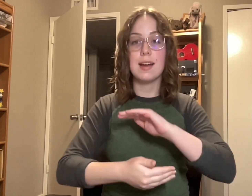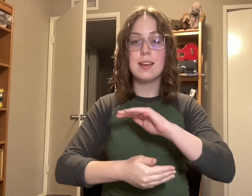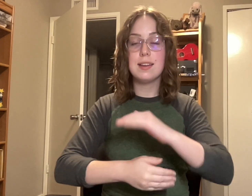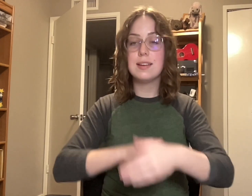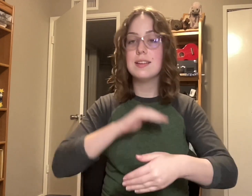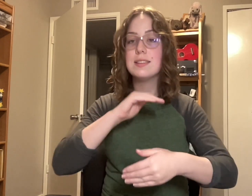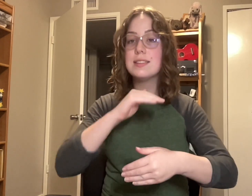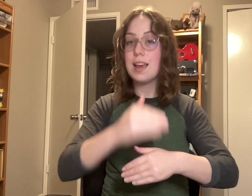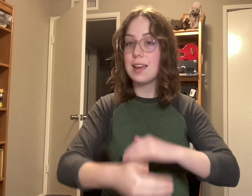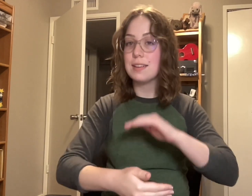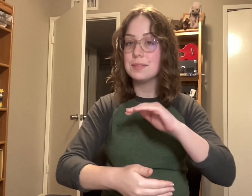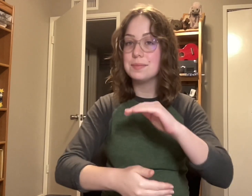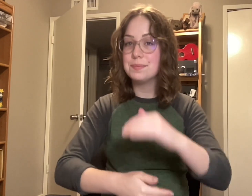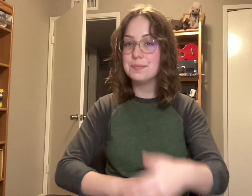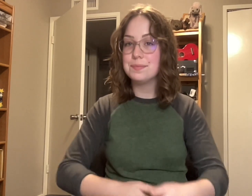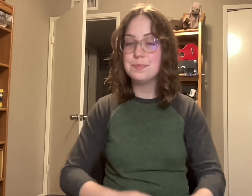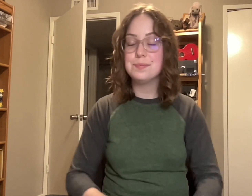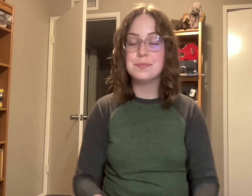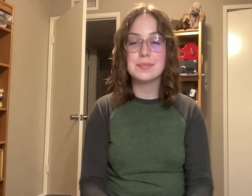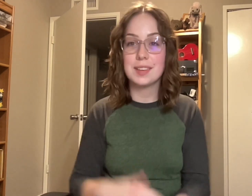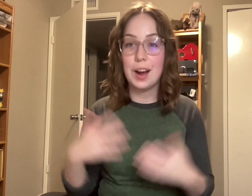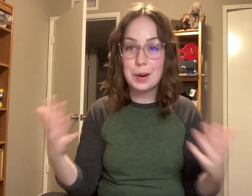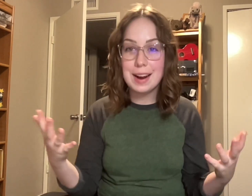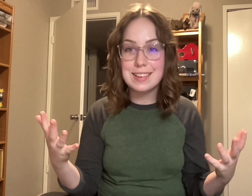by day. All right,